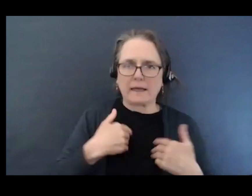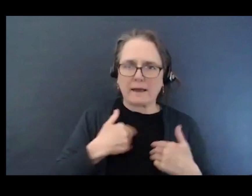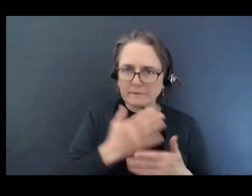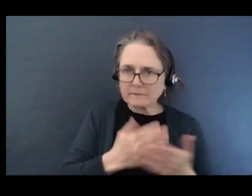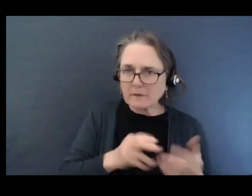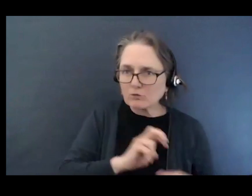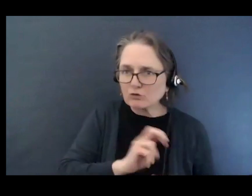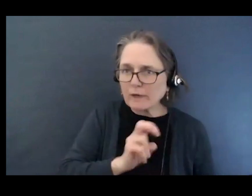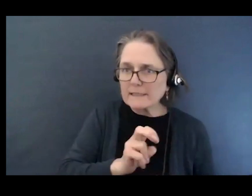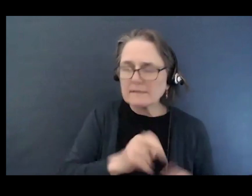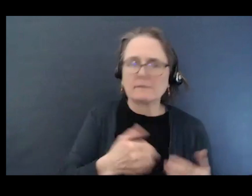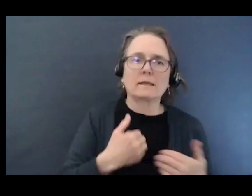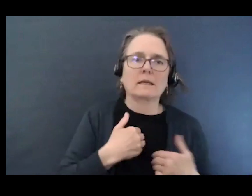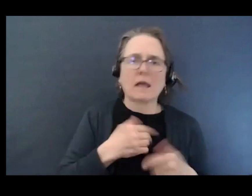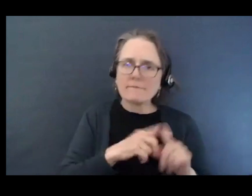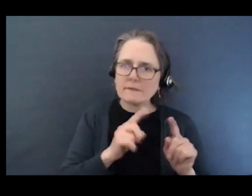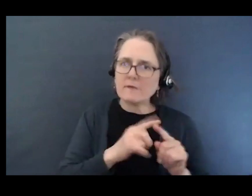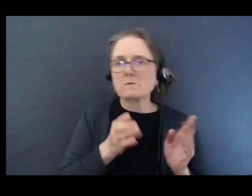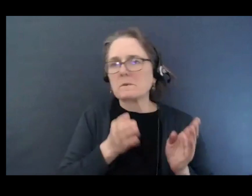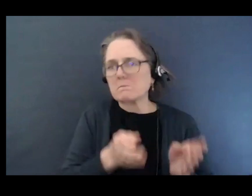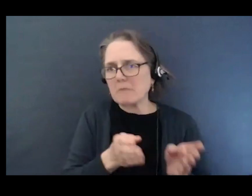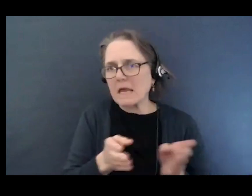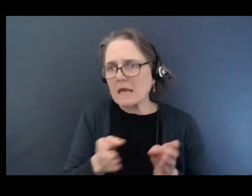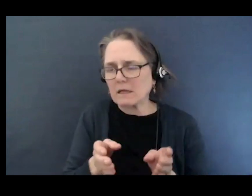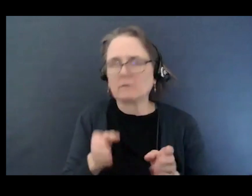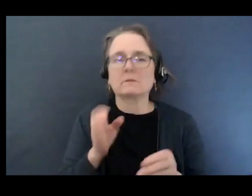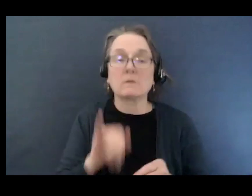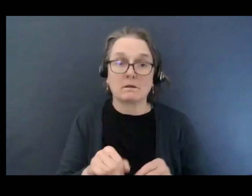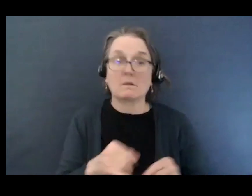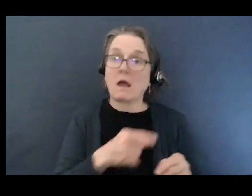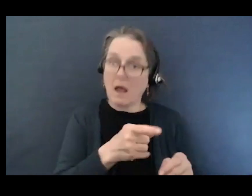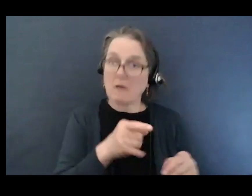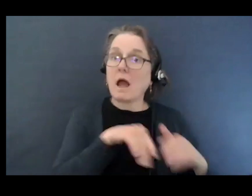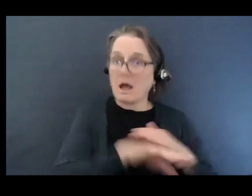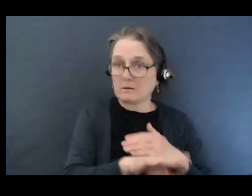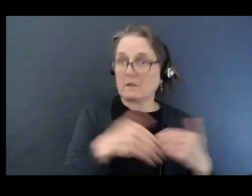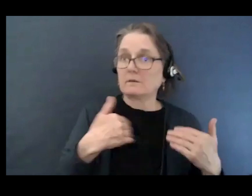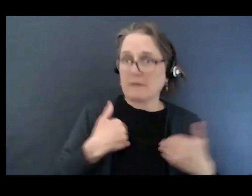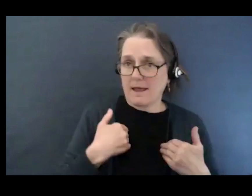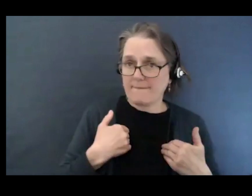other neighborhoods? That was Delaware's approach. There's a lot